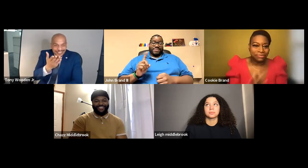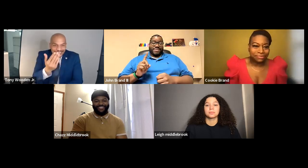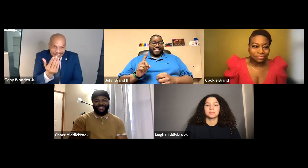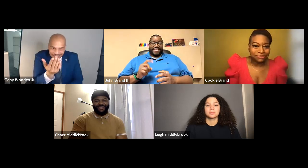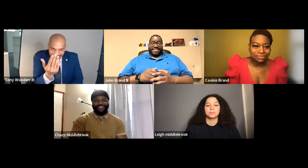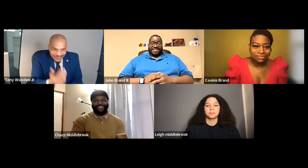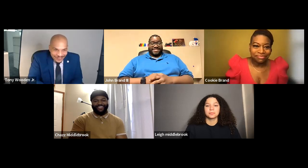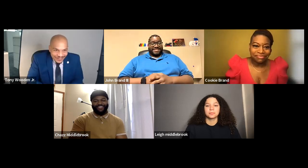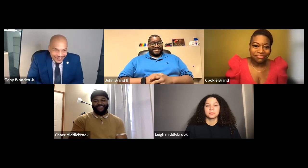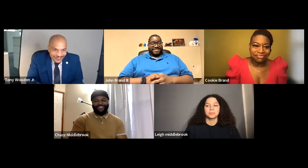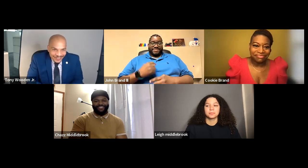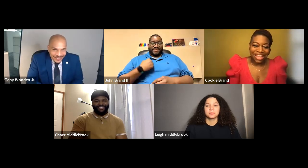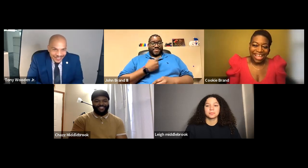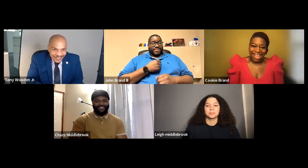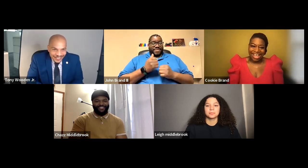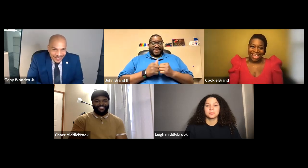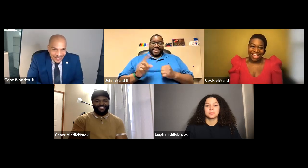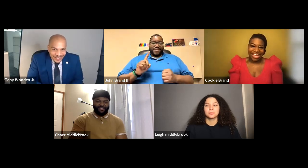there's family really everywhere. Second cousins, third cousins.